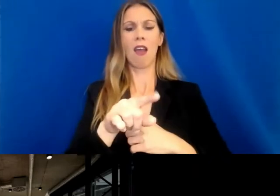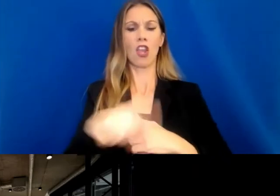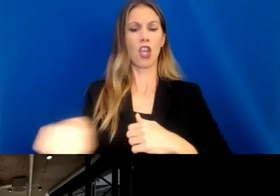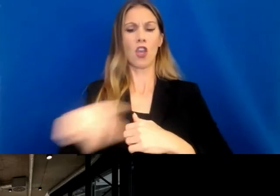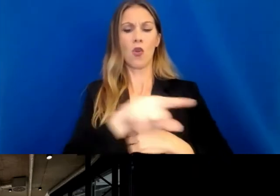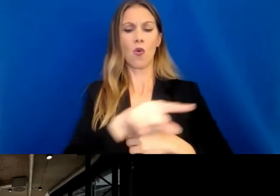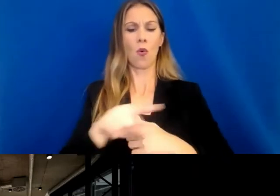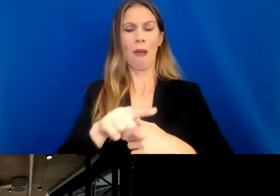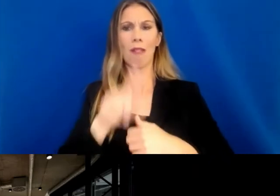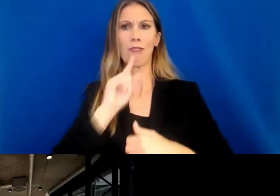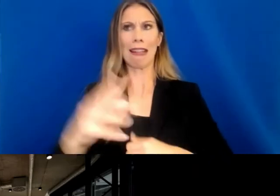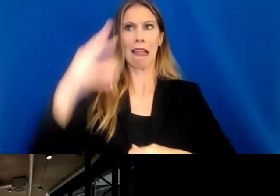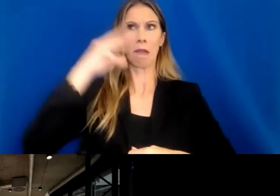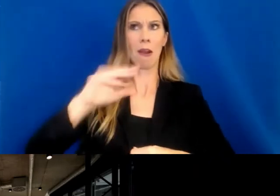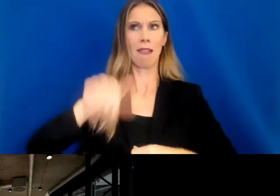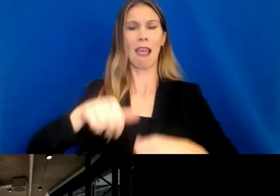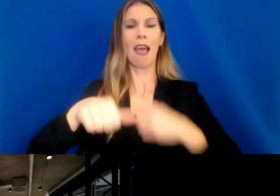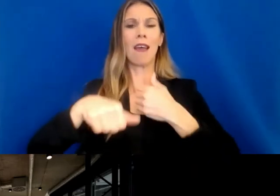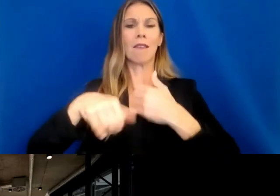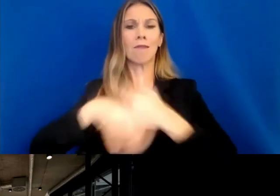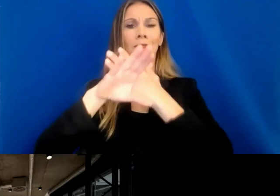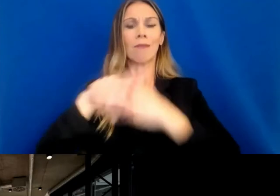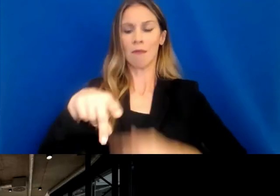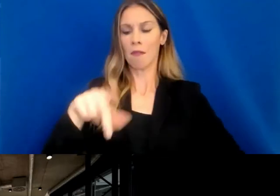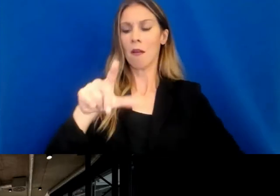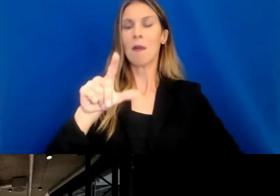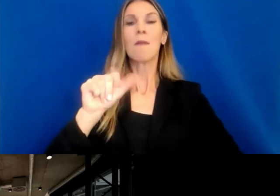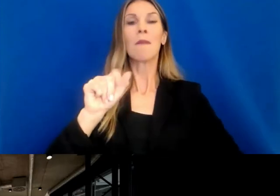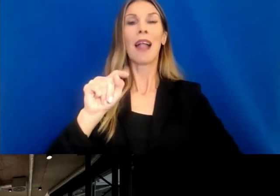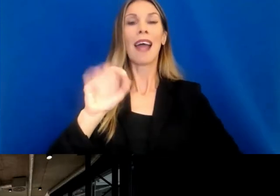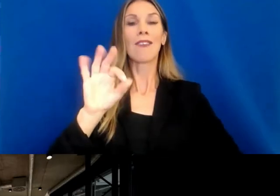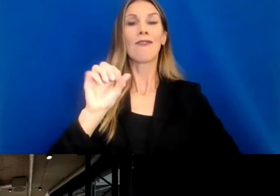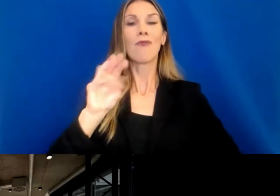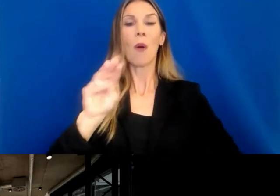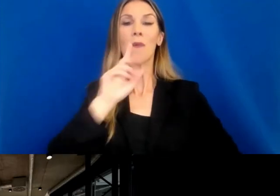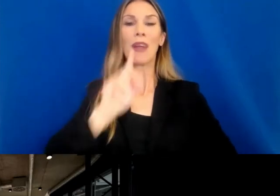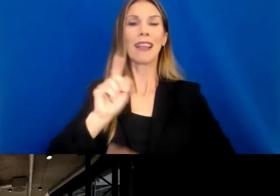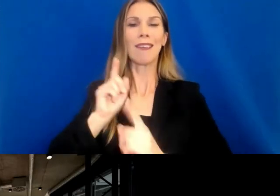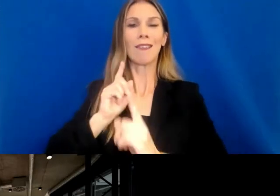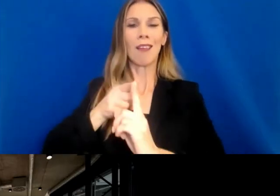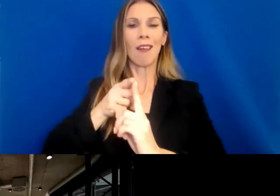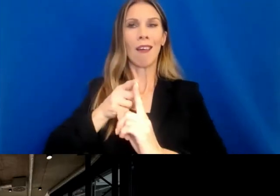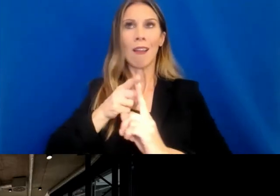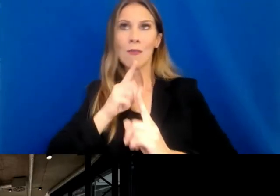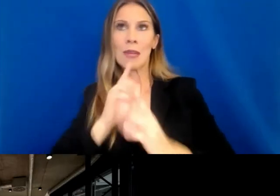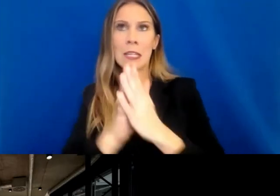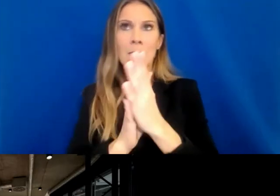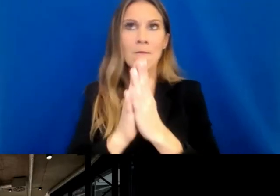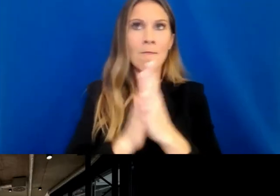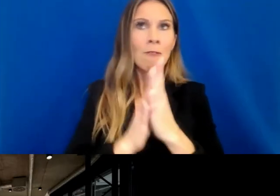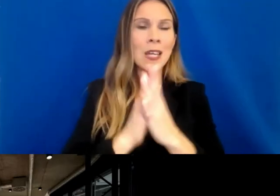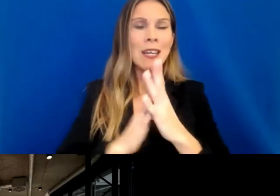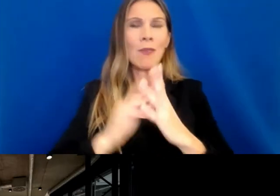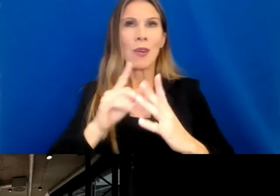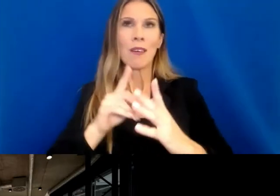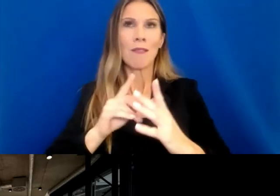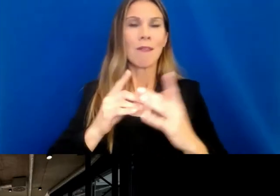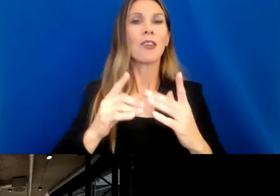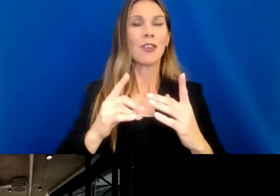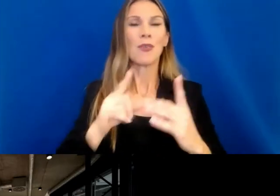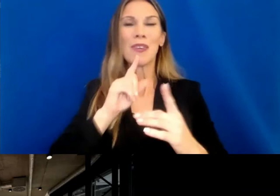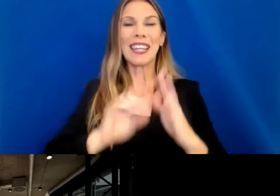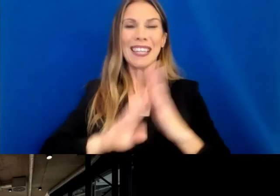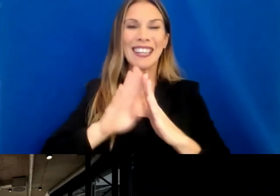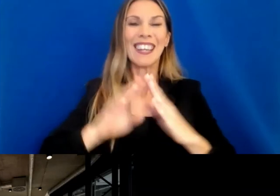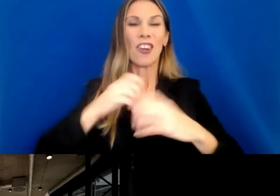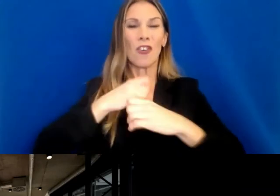to the platform, it is really with an aspiration of creating as much as one can. We all